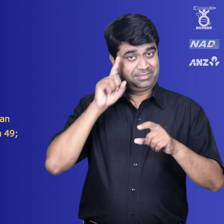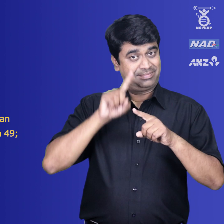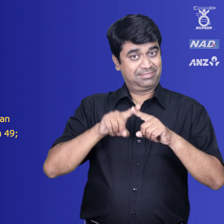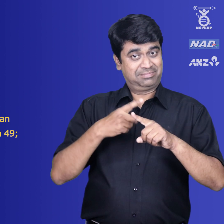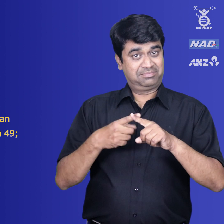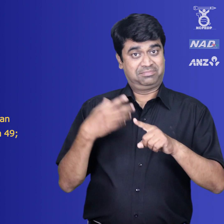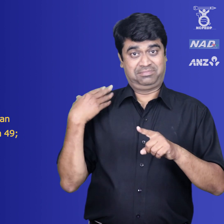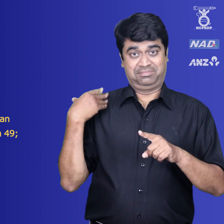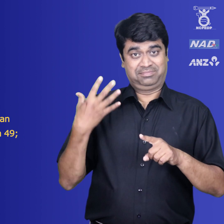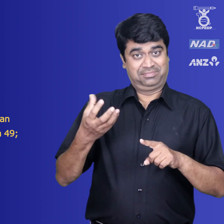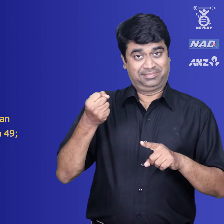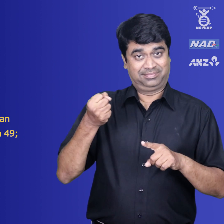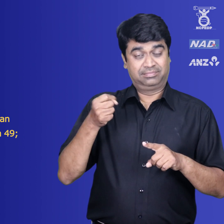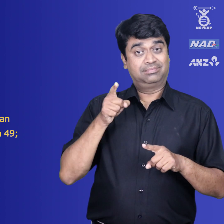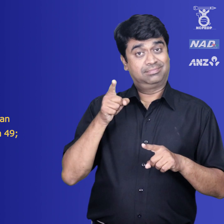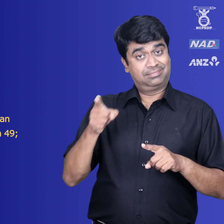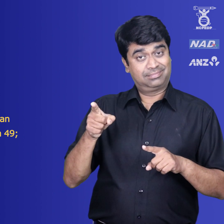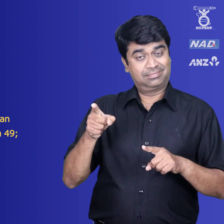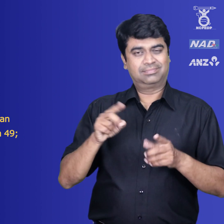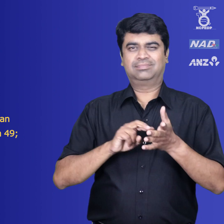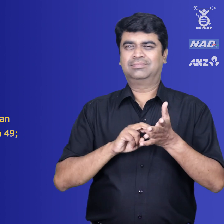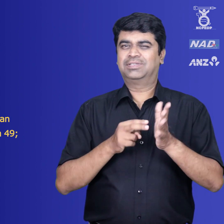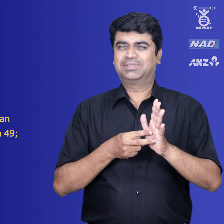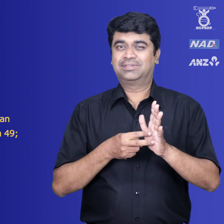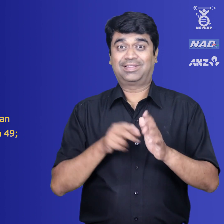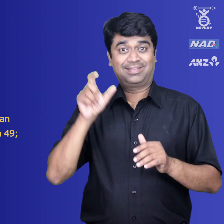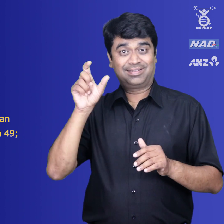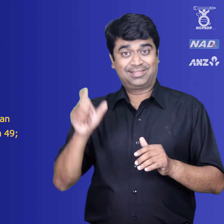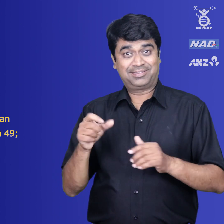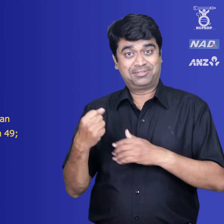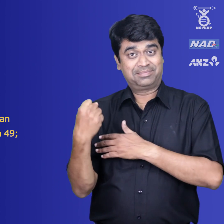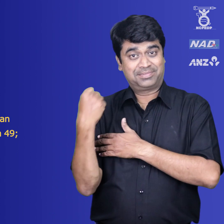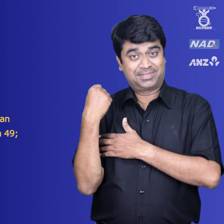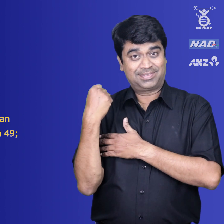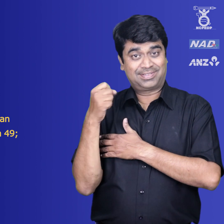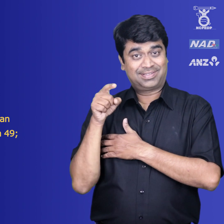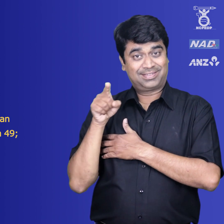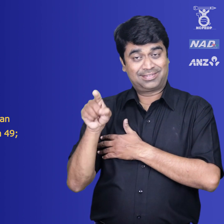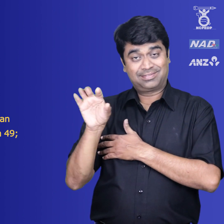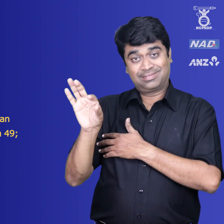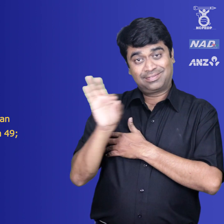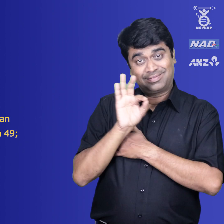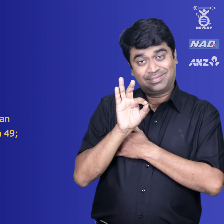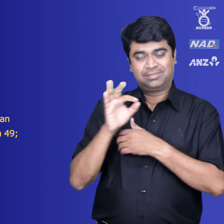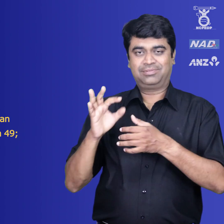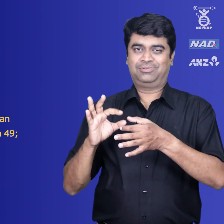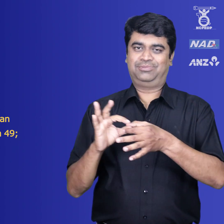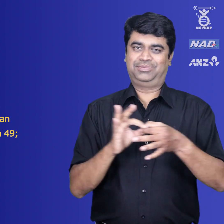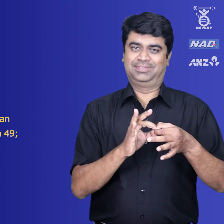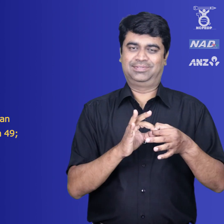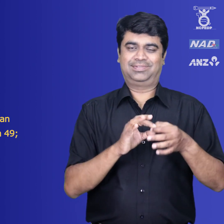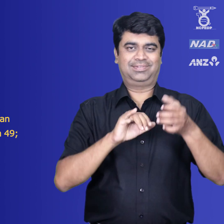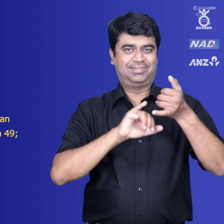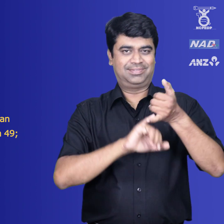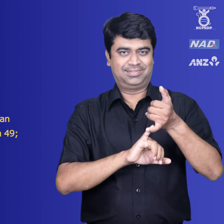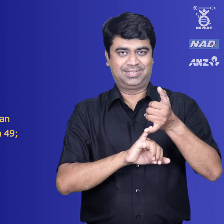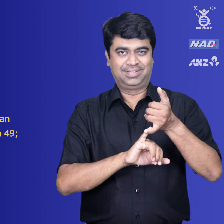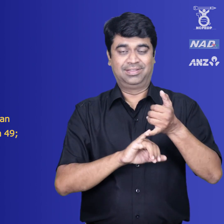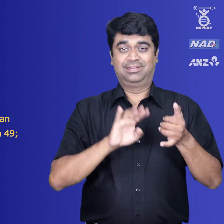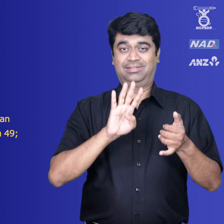Competent authority means an authority appointed under Section 49.